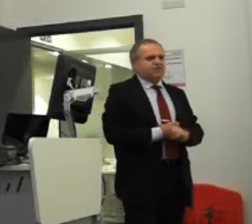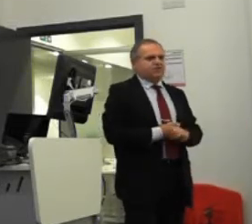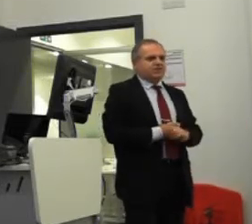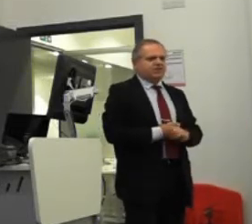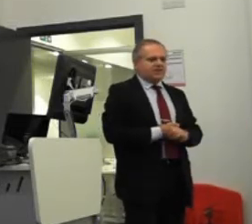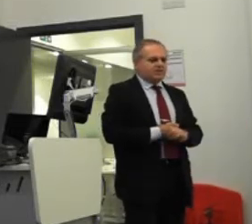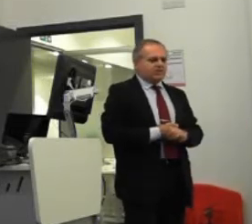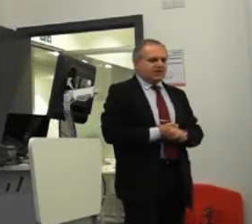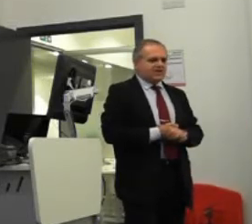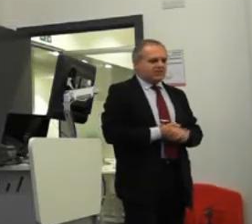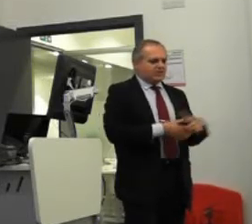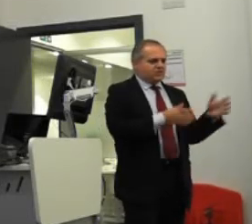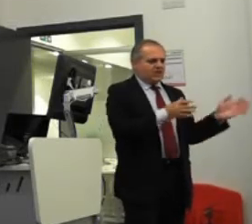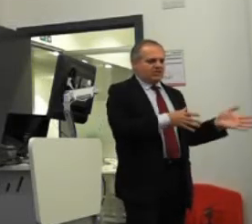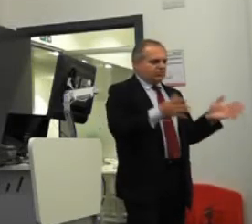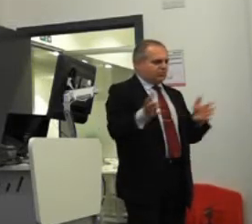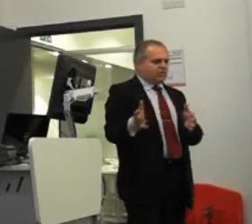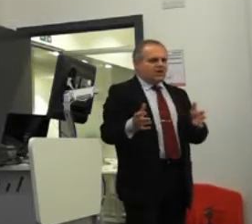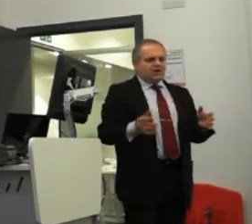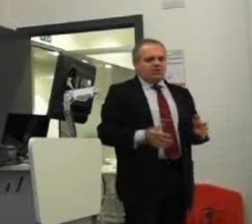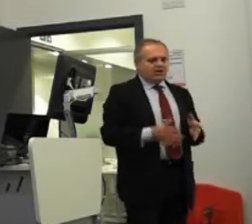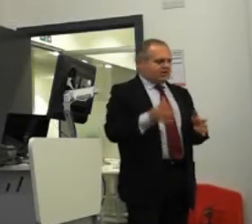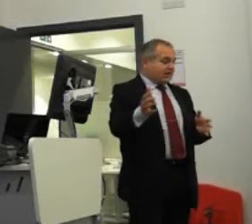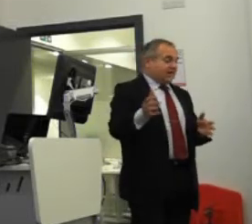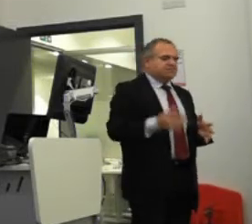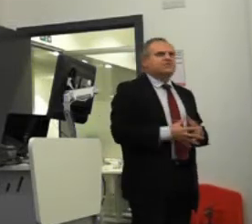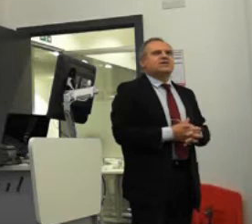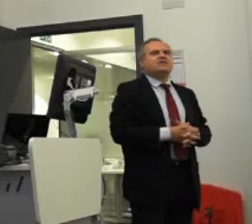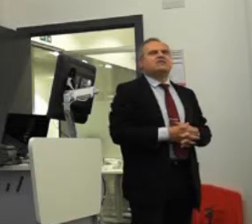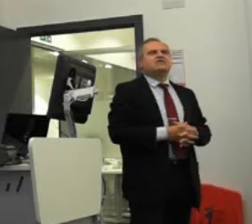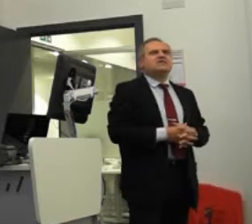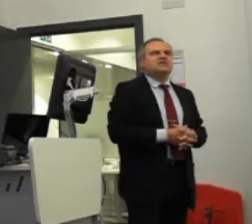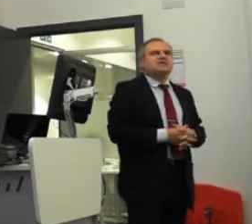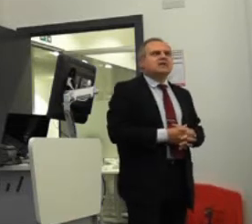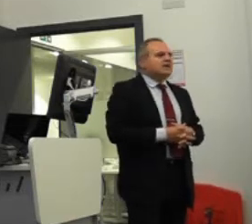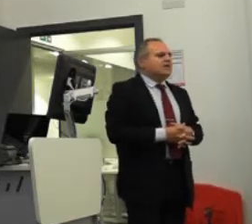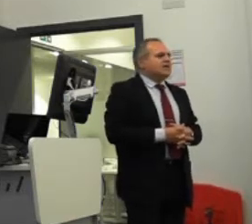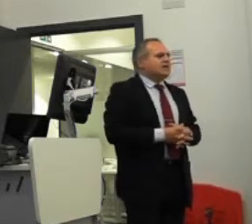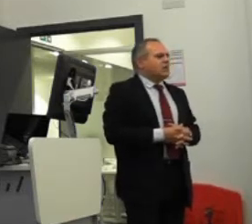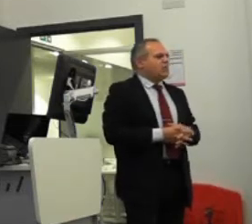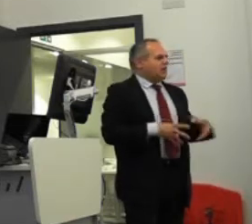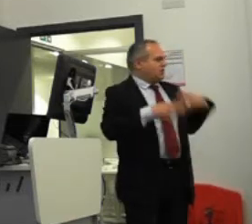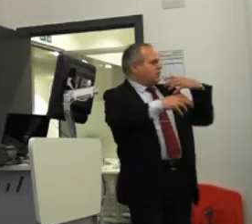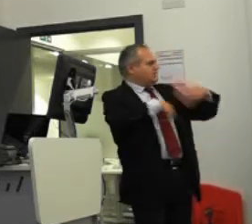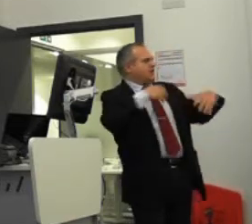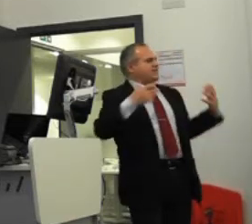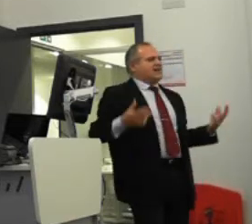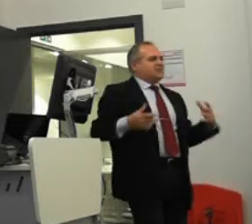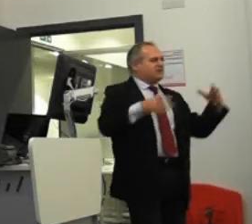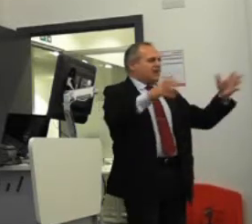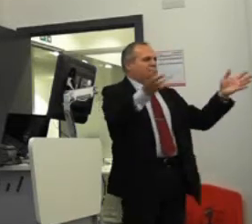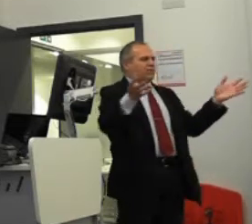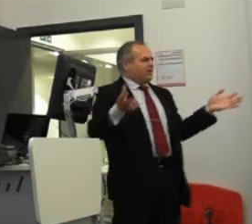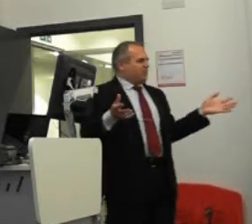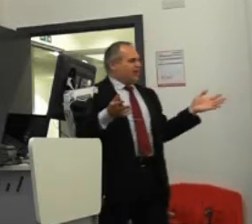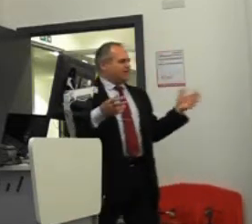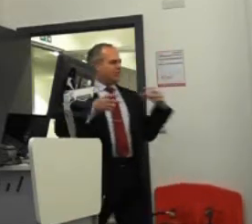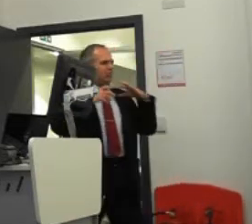children in non-castle age 10 to well young adults age 15 and they were wearing a nice garment like we have some